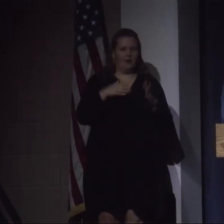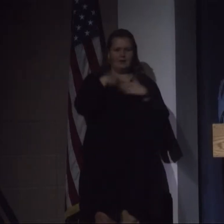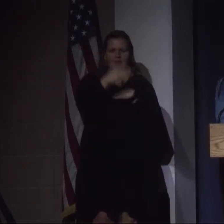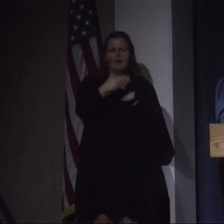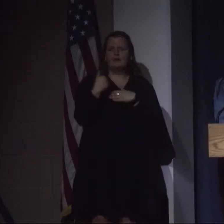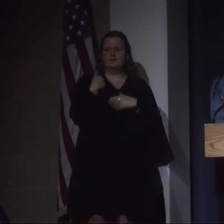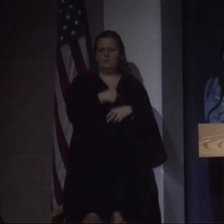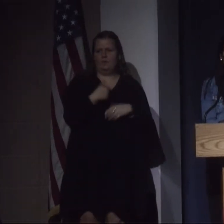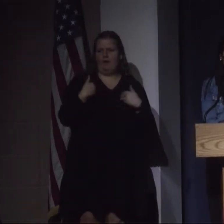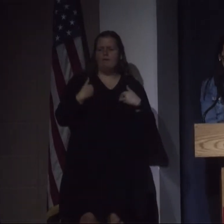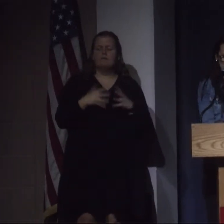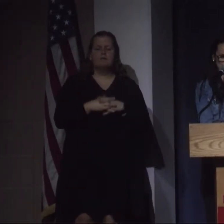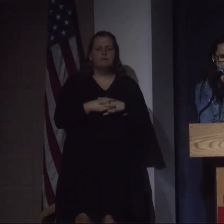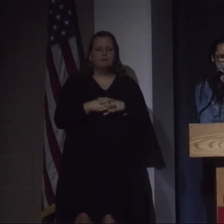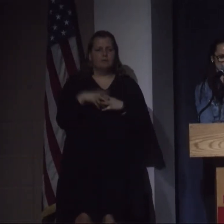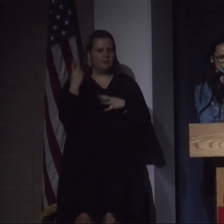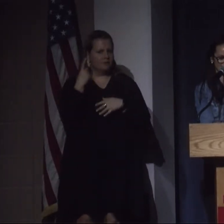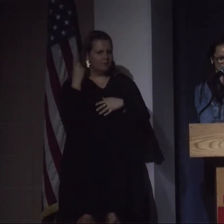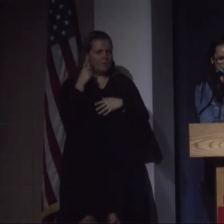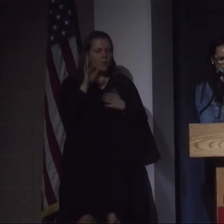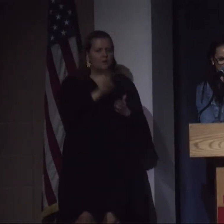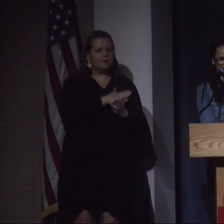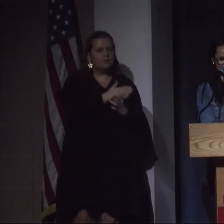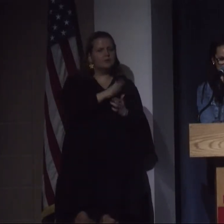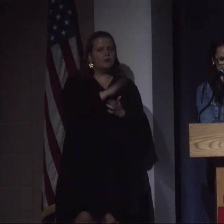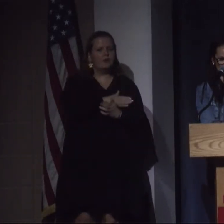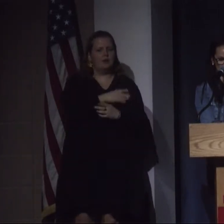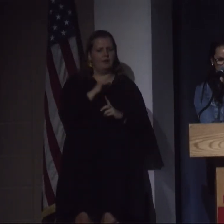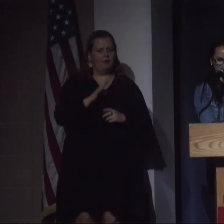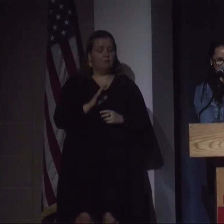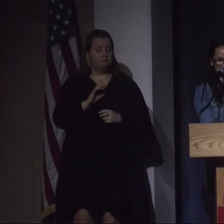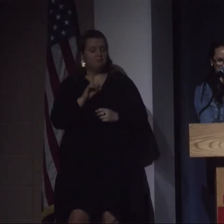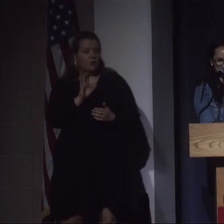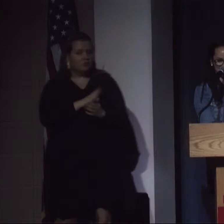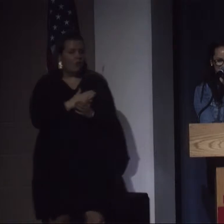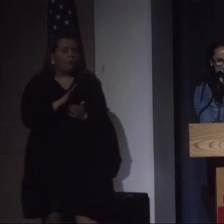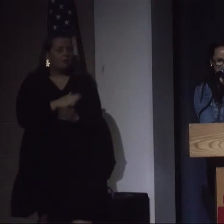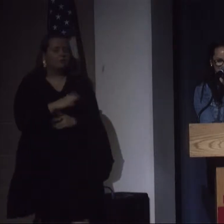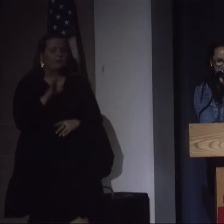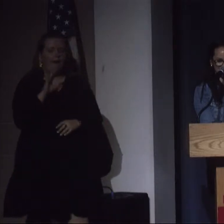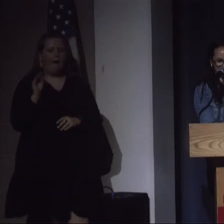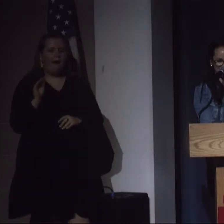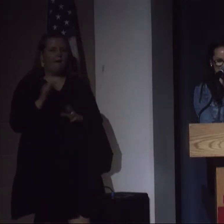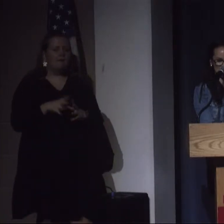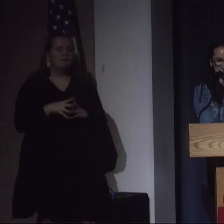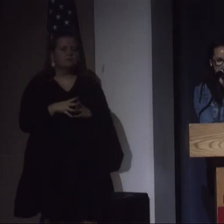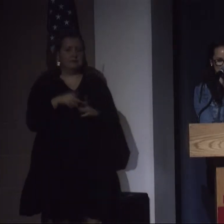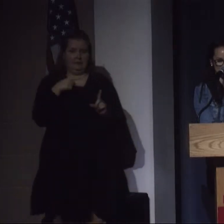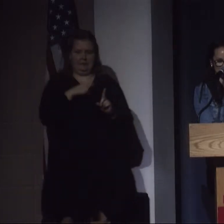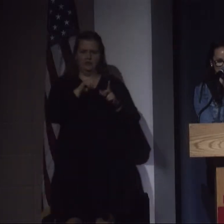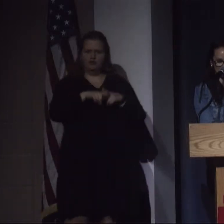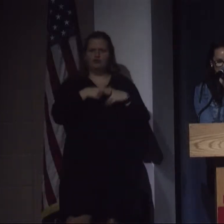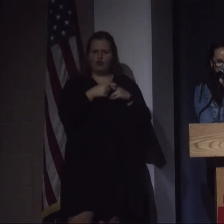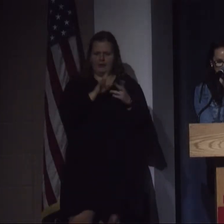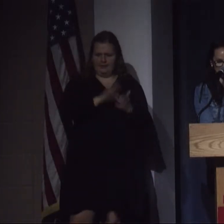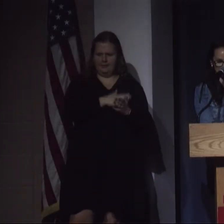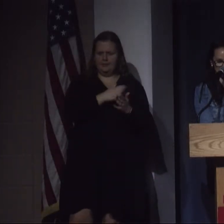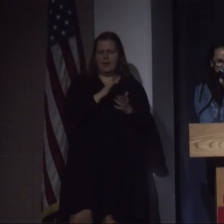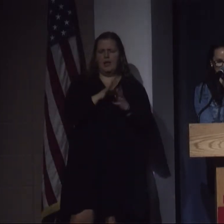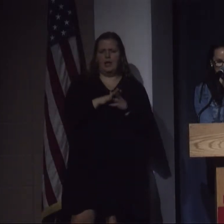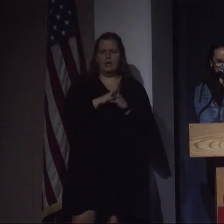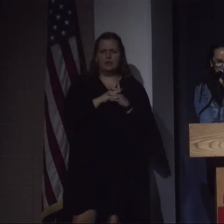Next up, we have someone singing a song, and he started